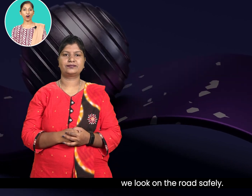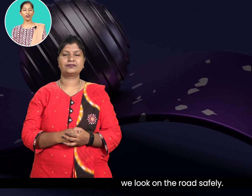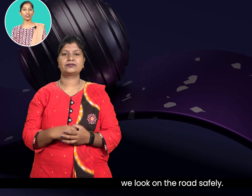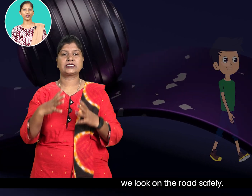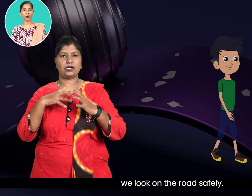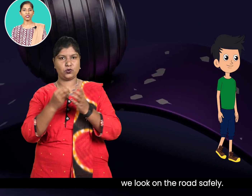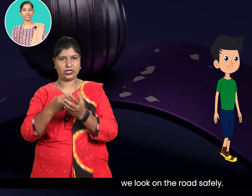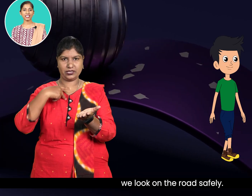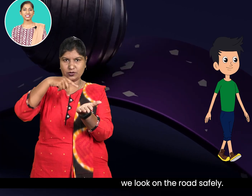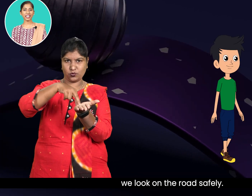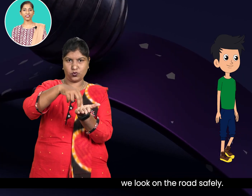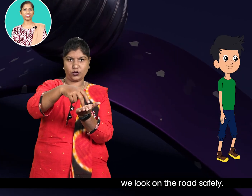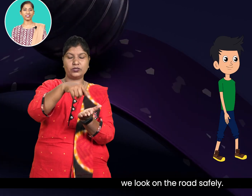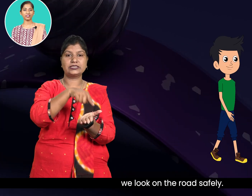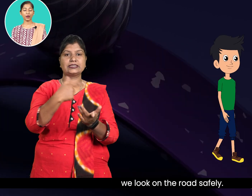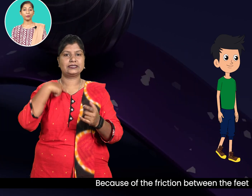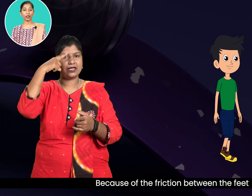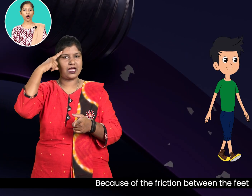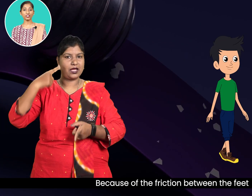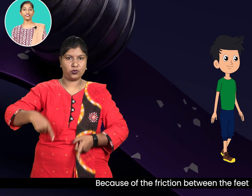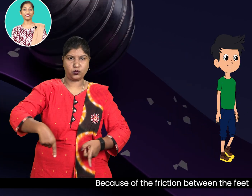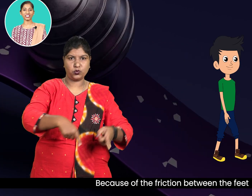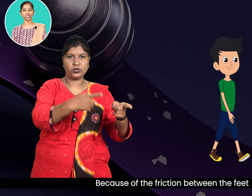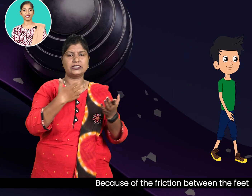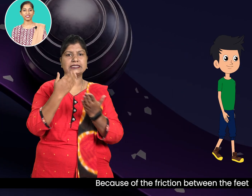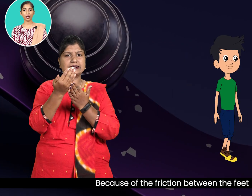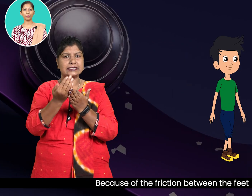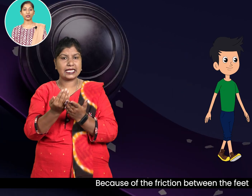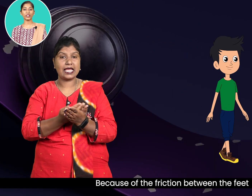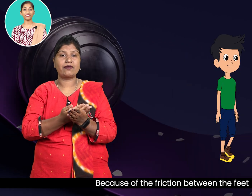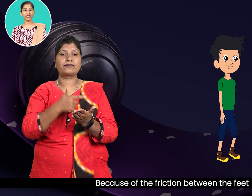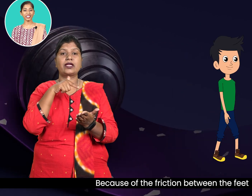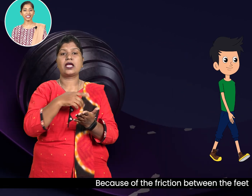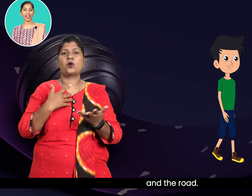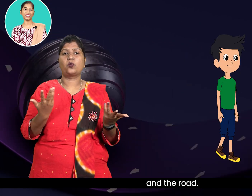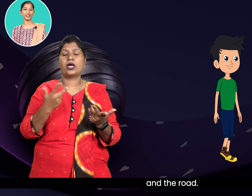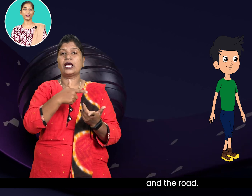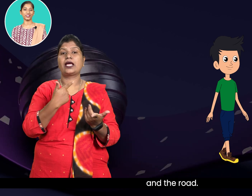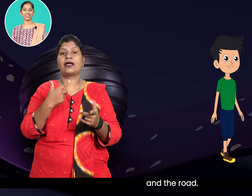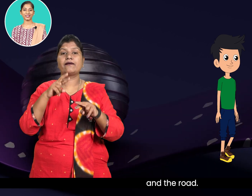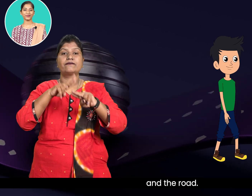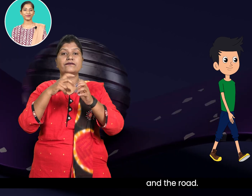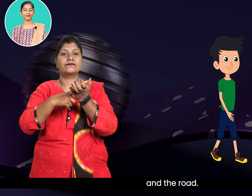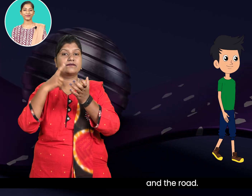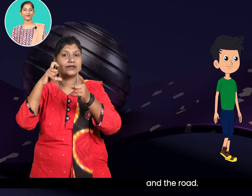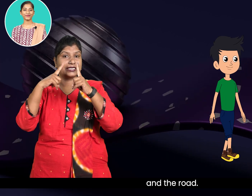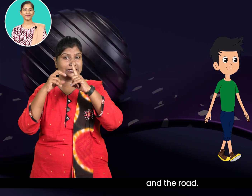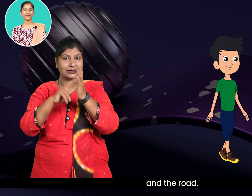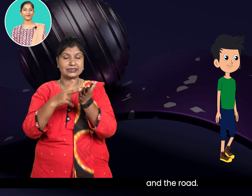We walk on the roads safely because of the friction between the feet and the road.